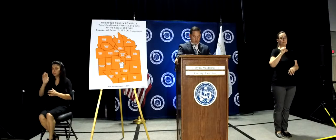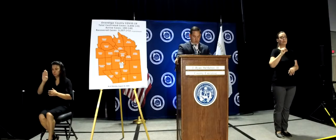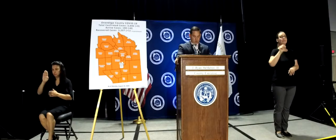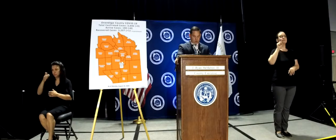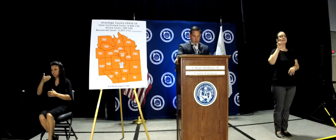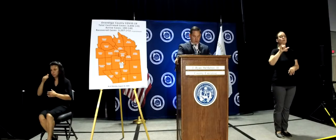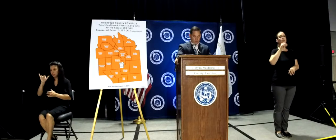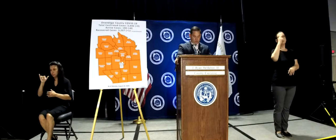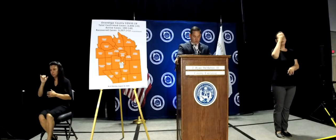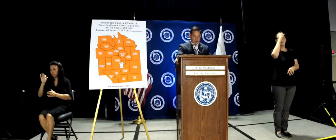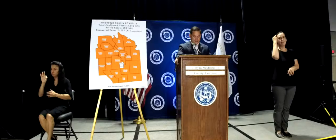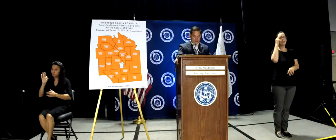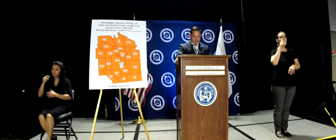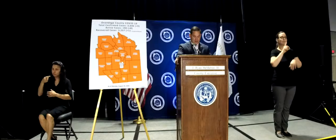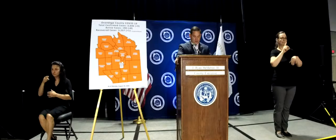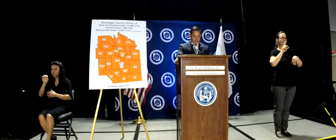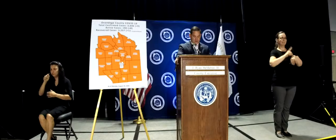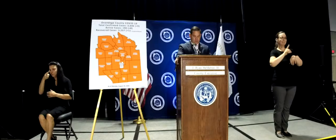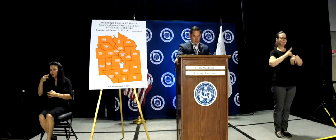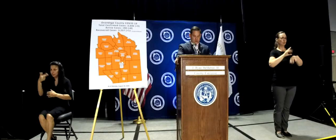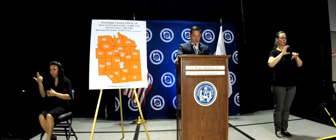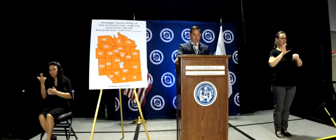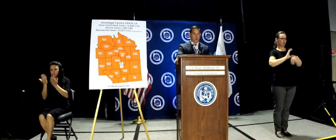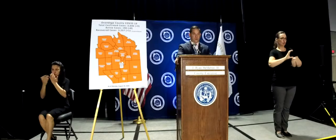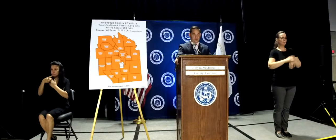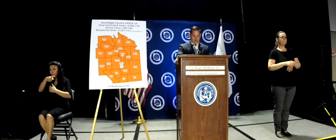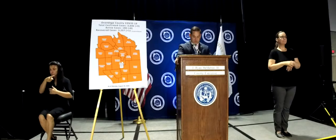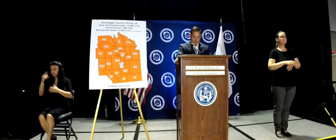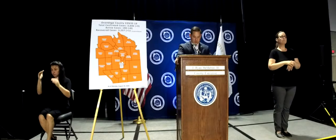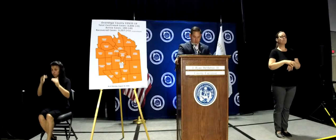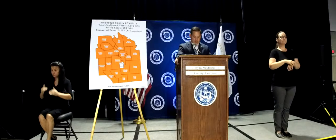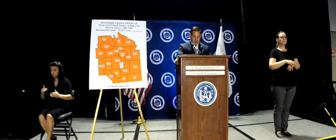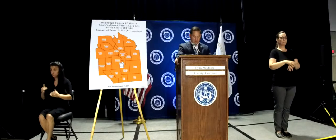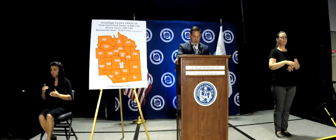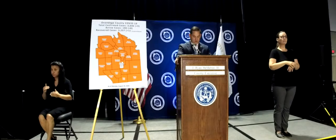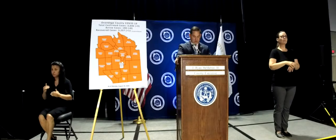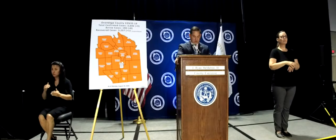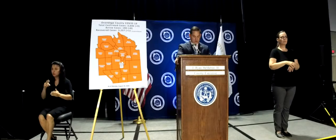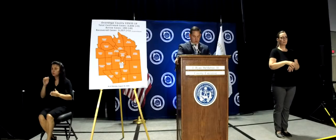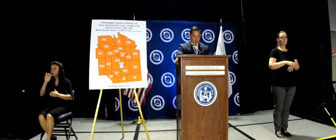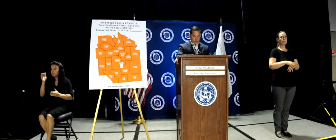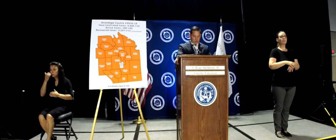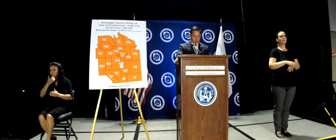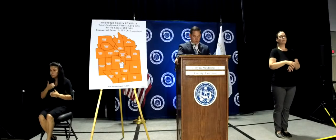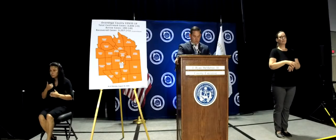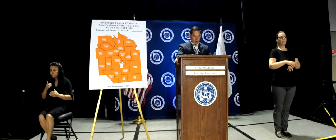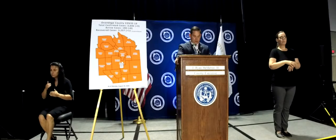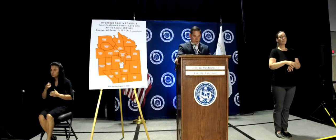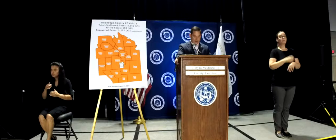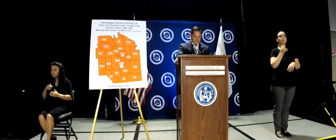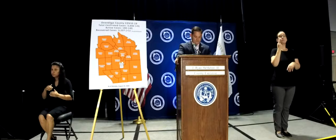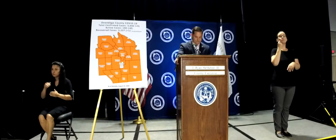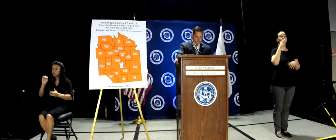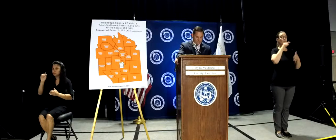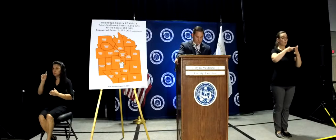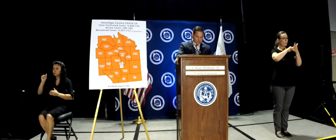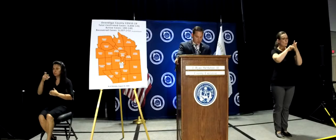1st, Jordan Elbridge, Skinny Atlas, and Marcellus School Districts at Marcellus High School parking